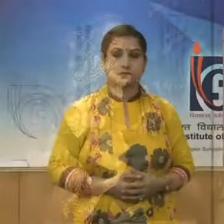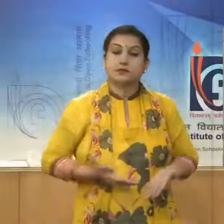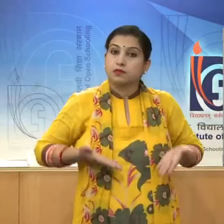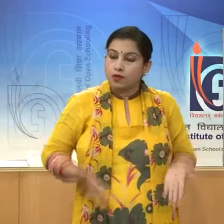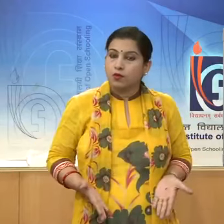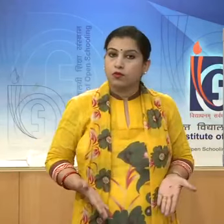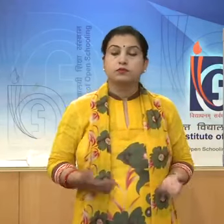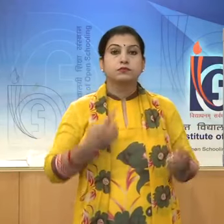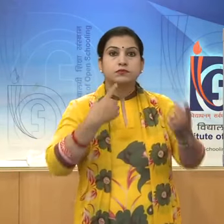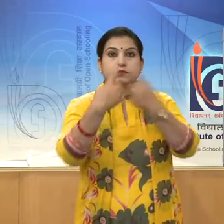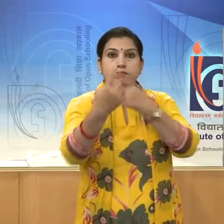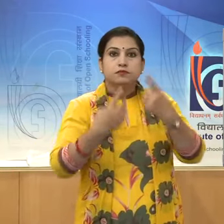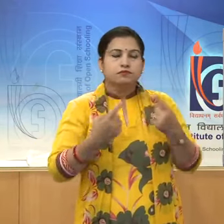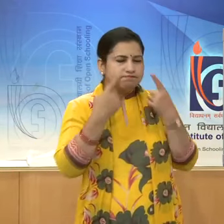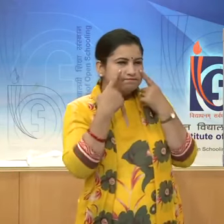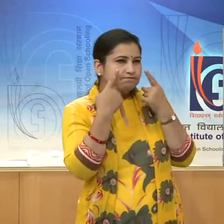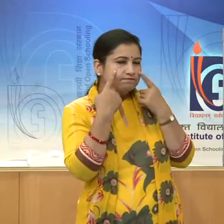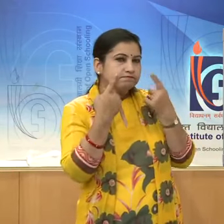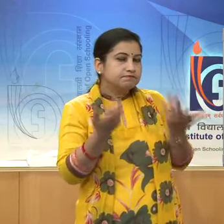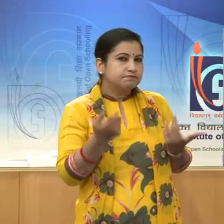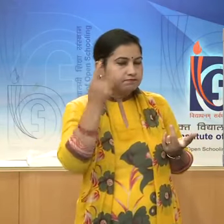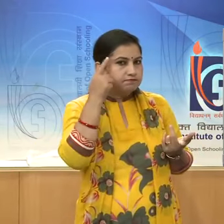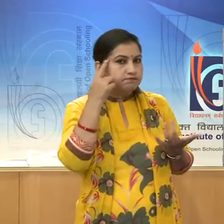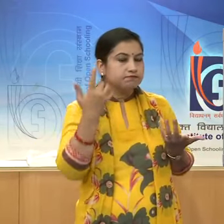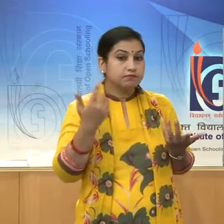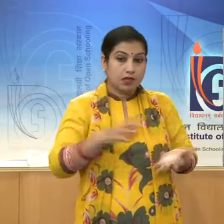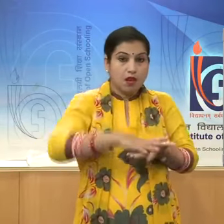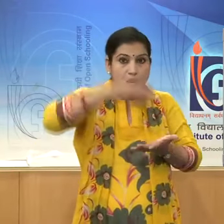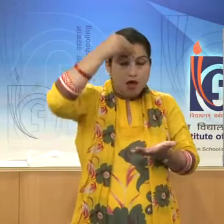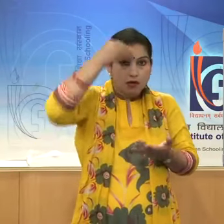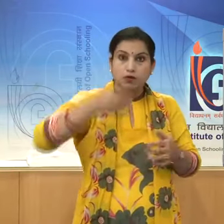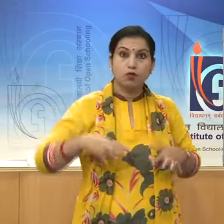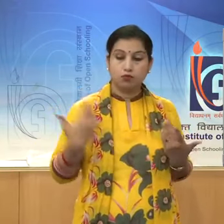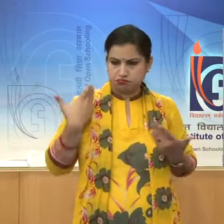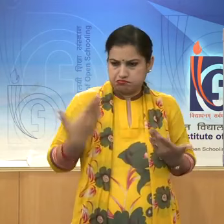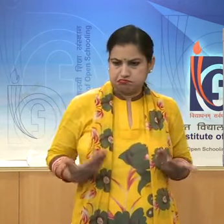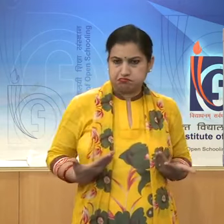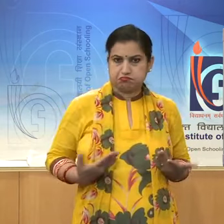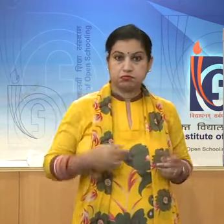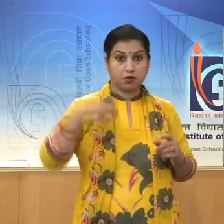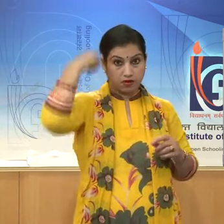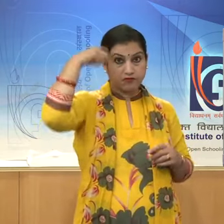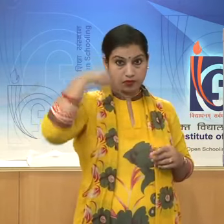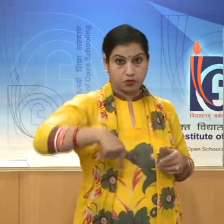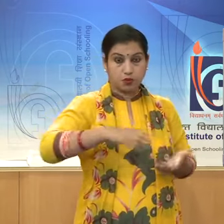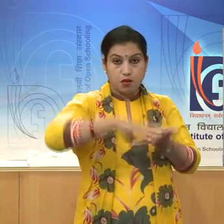Now let us assess what we have learnt so far from this